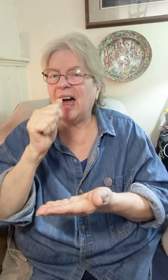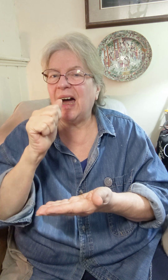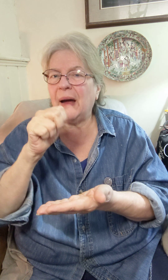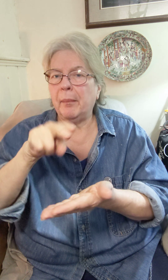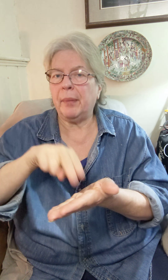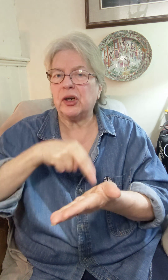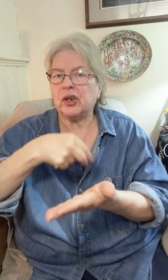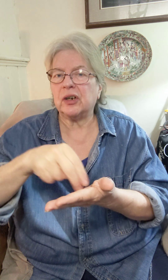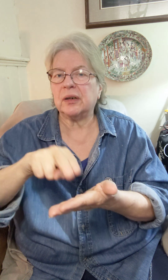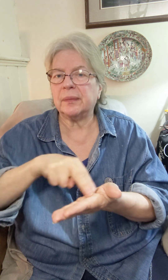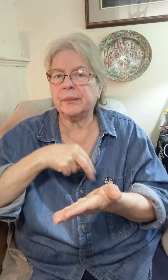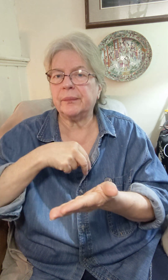butter.